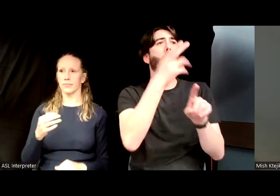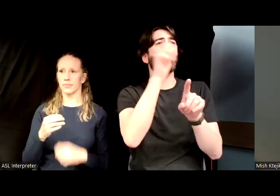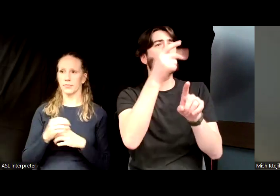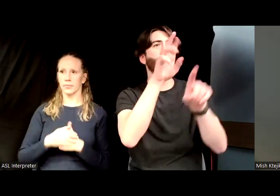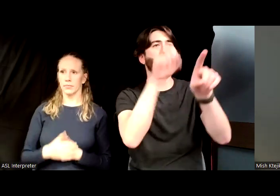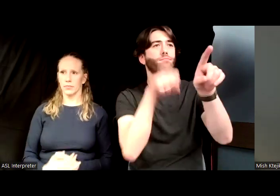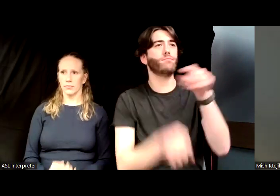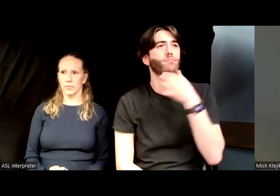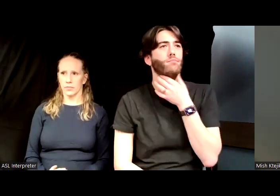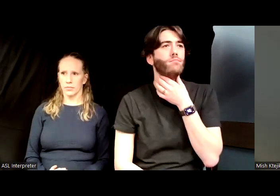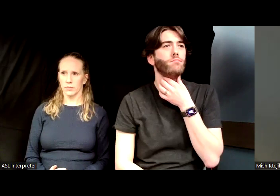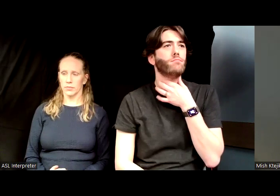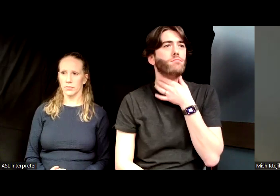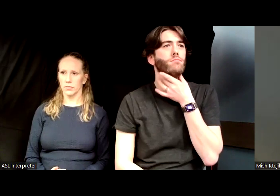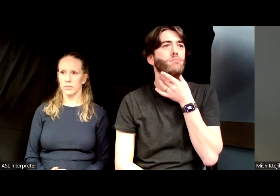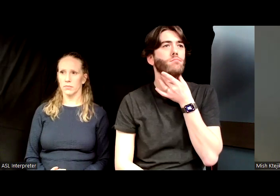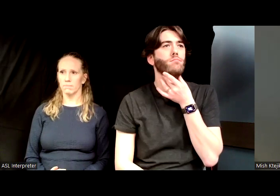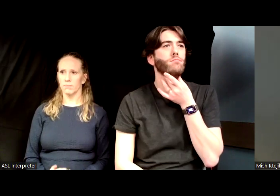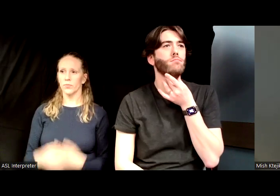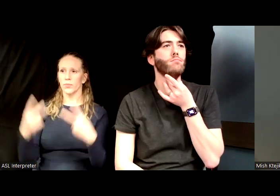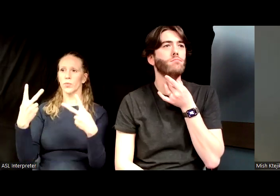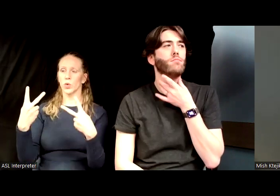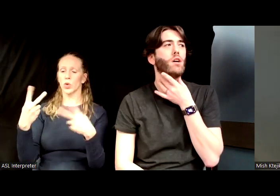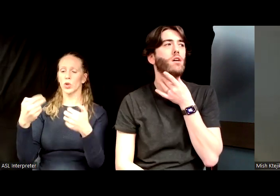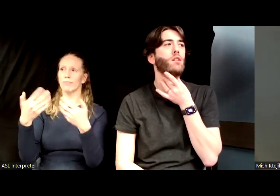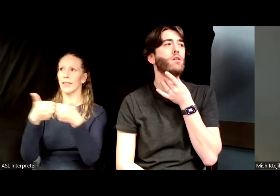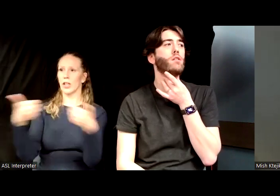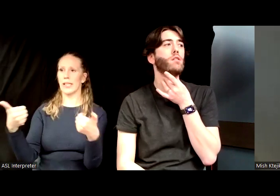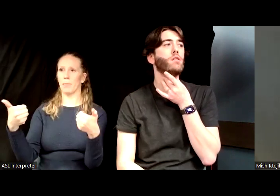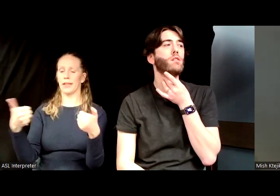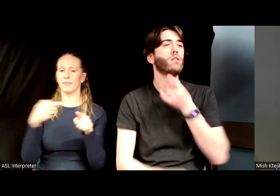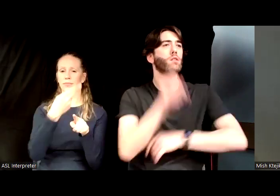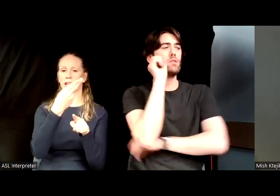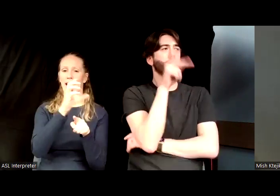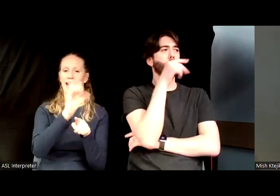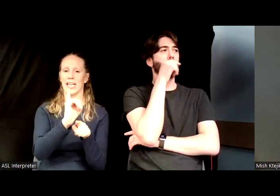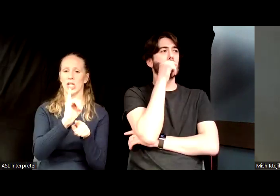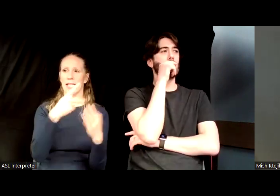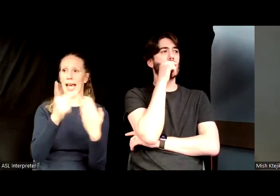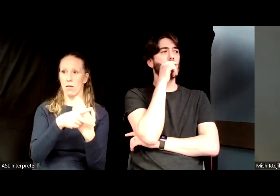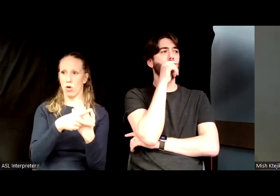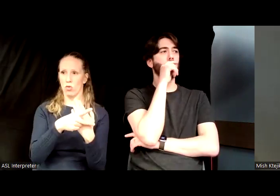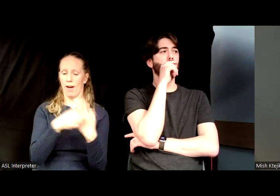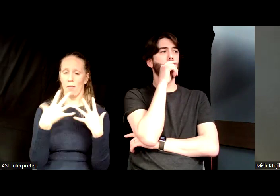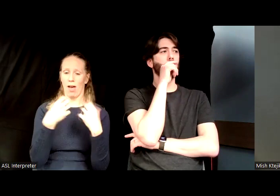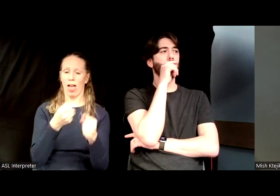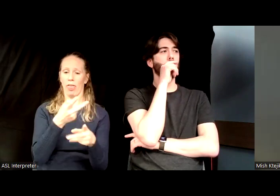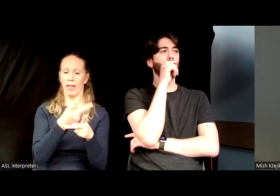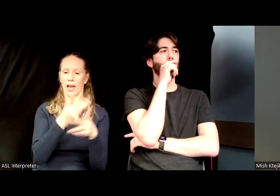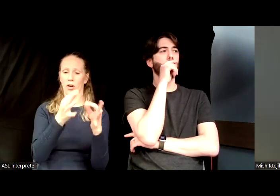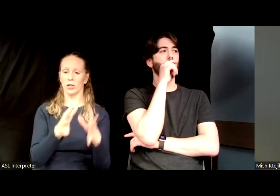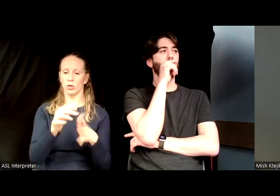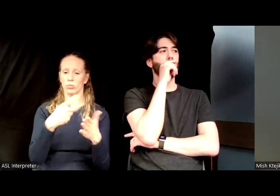No, fact. So Heather? Those are two separate things. The HCI program, the Healthcare Interpreter